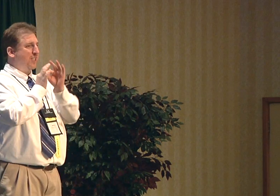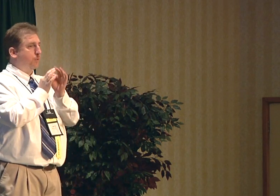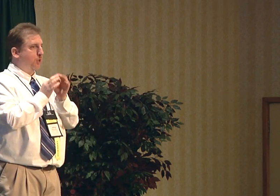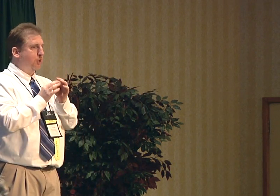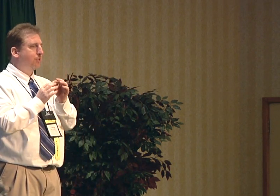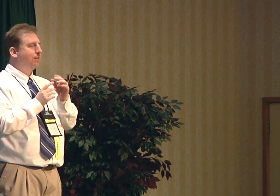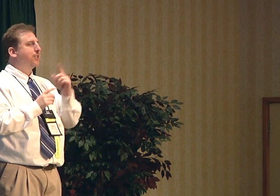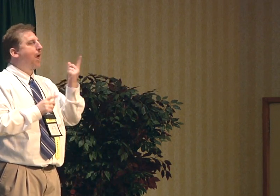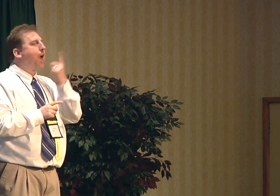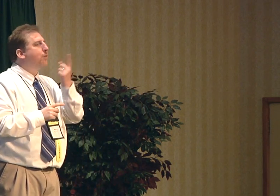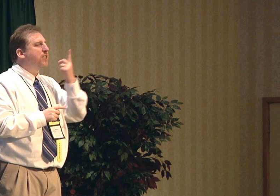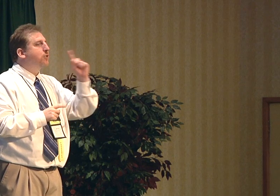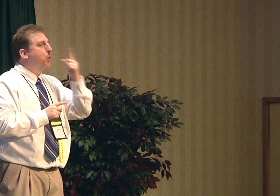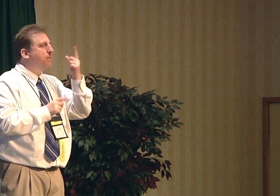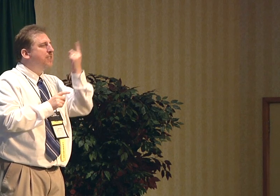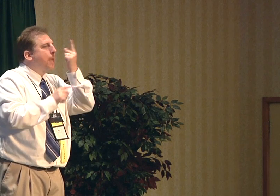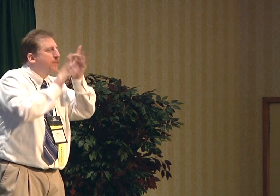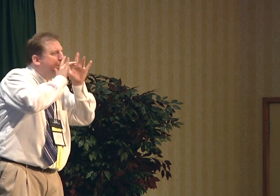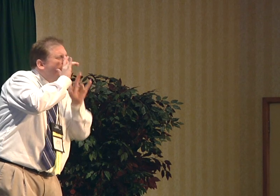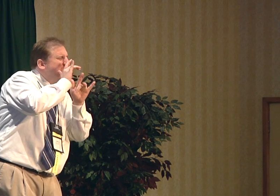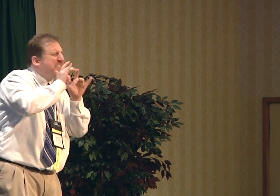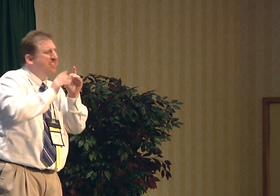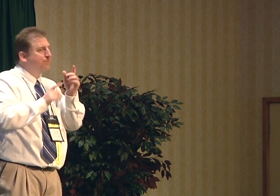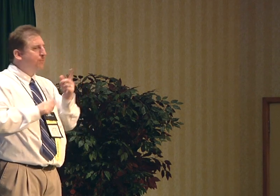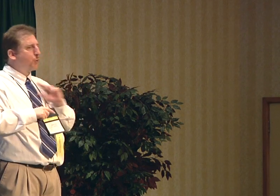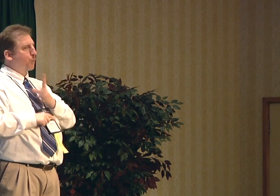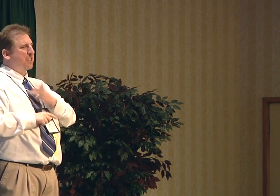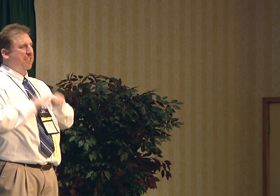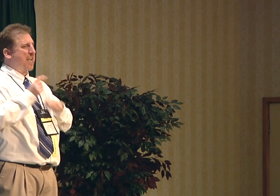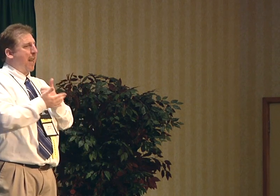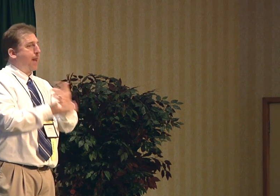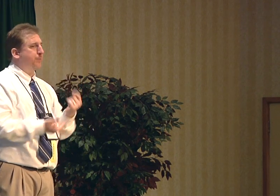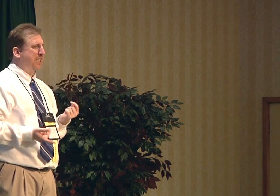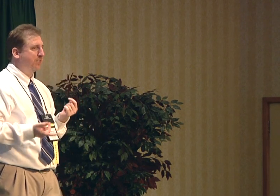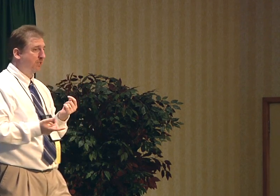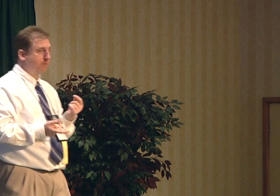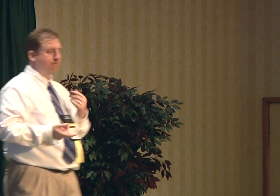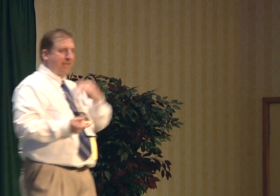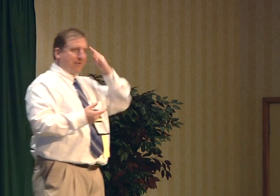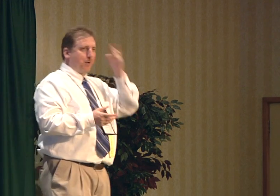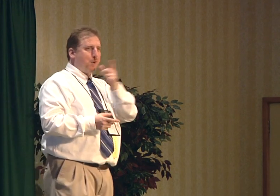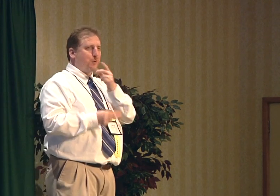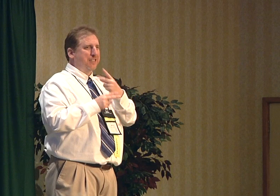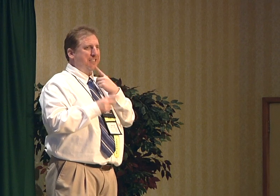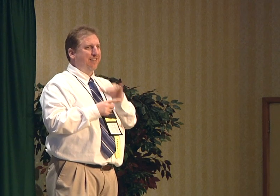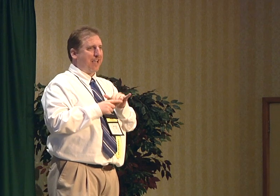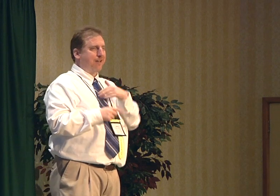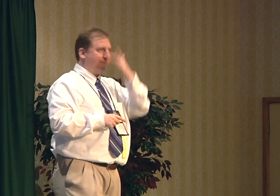which means if you have an interpreter there, there's always going to be something that's missing. We can't help it. I don't know